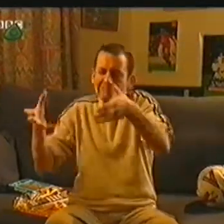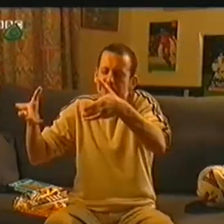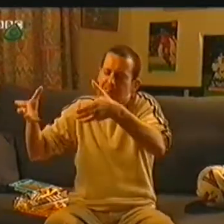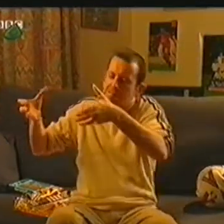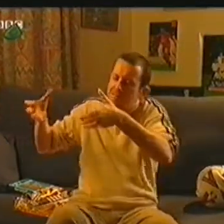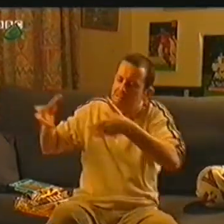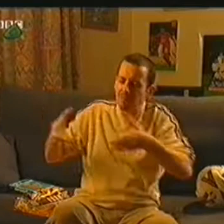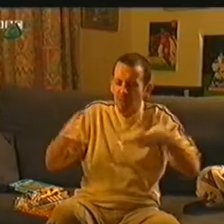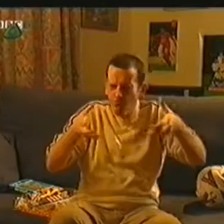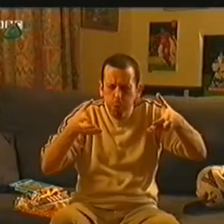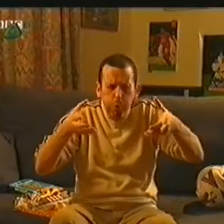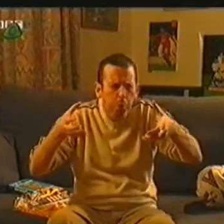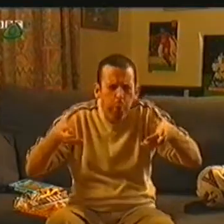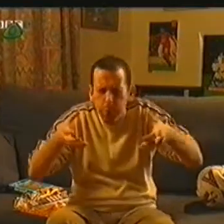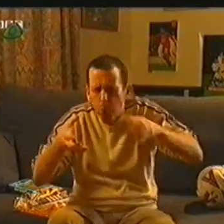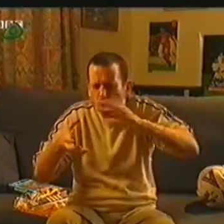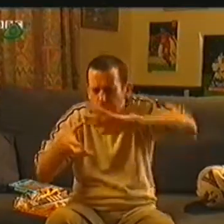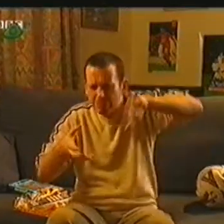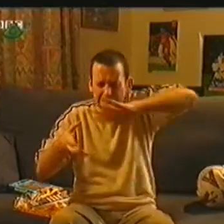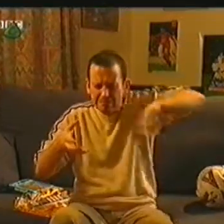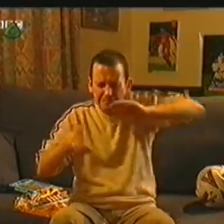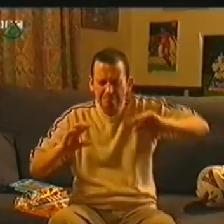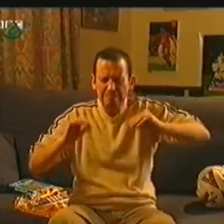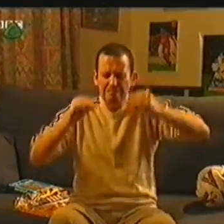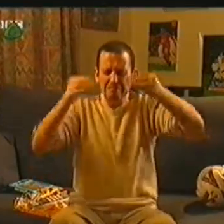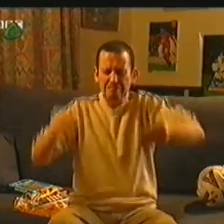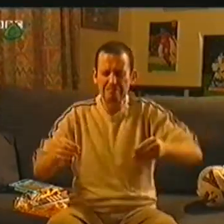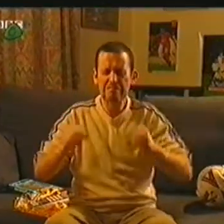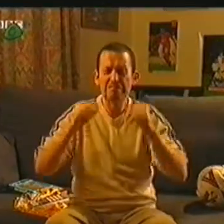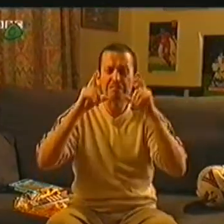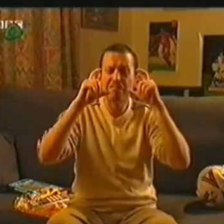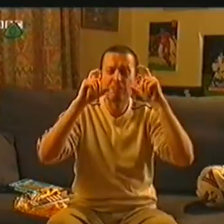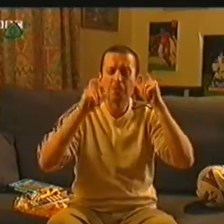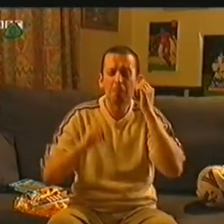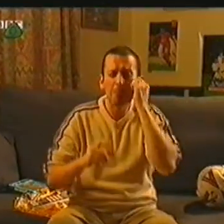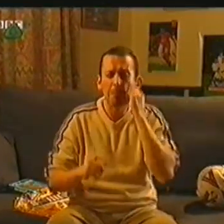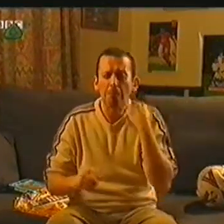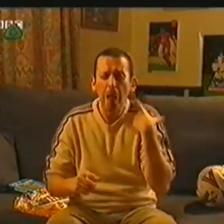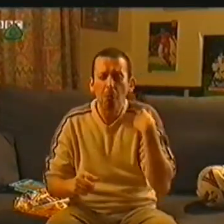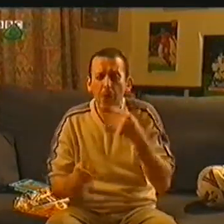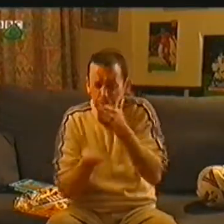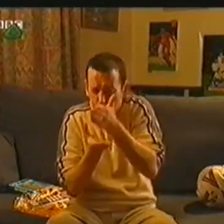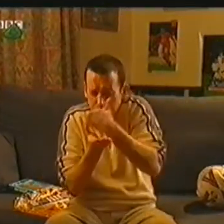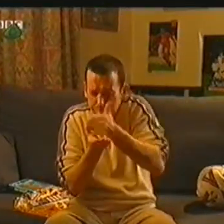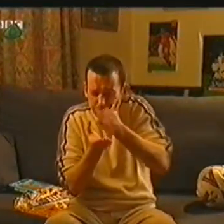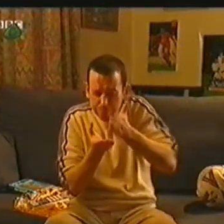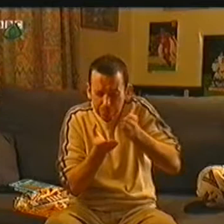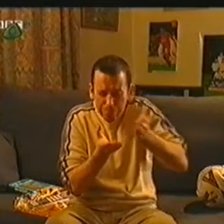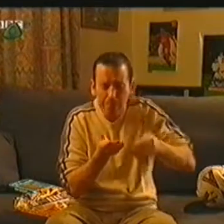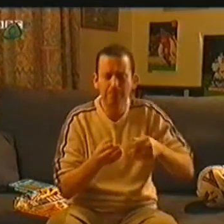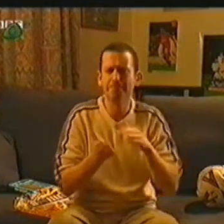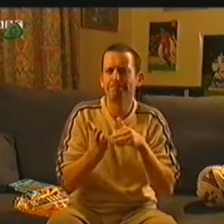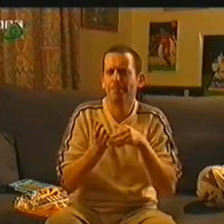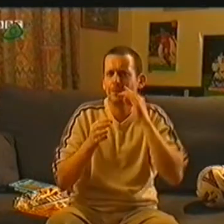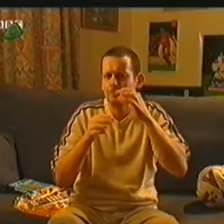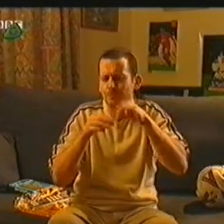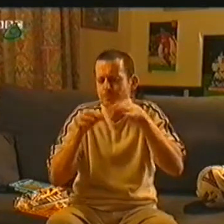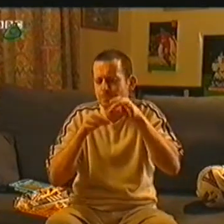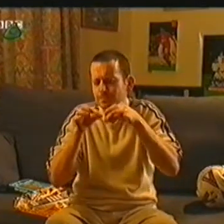I've got a photo somewhere. She pulled out an old shoebox from the cupboard and began to rummage through its contents. It